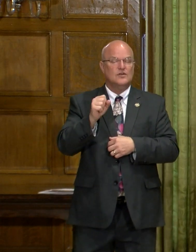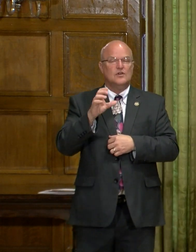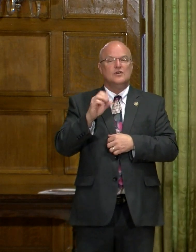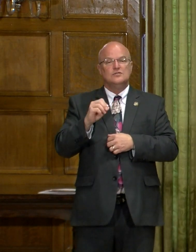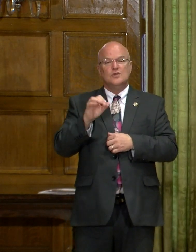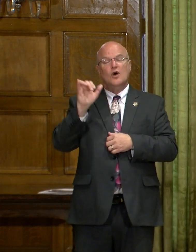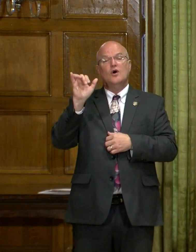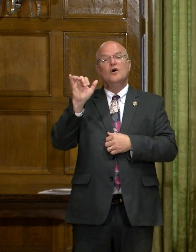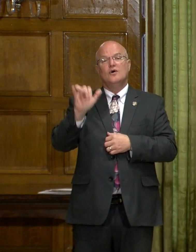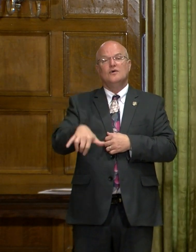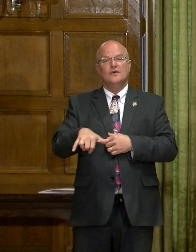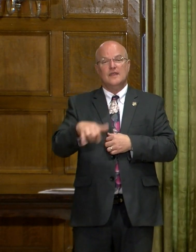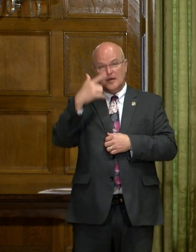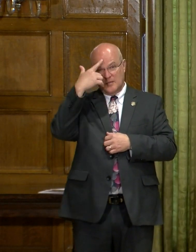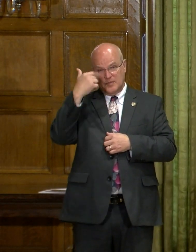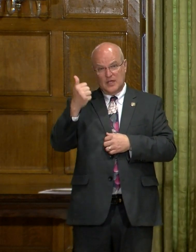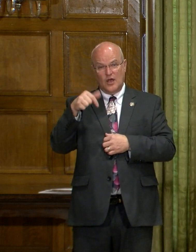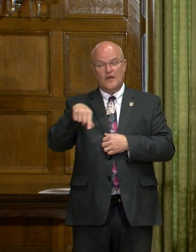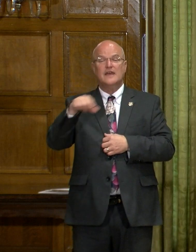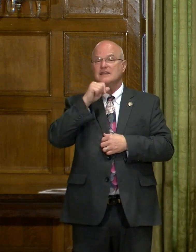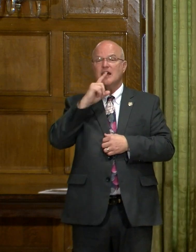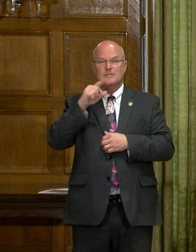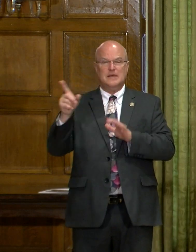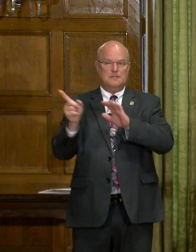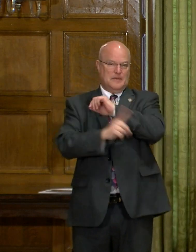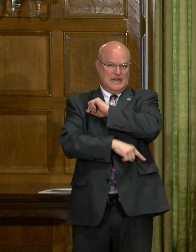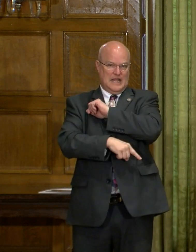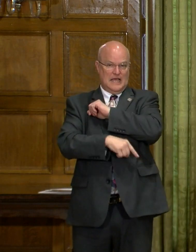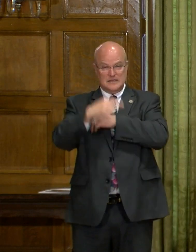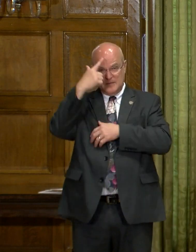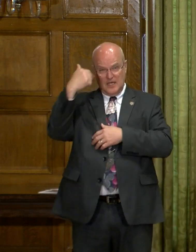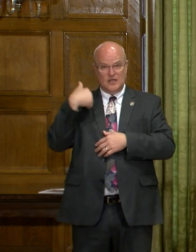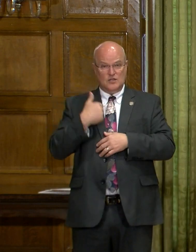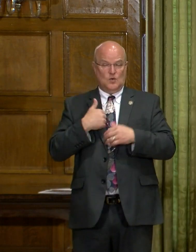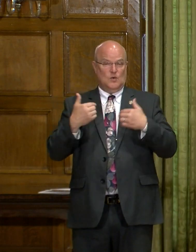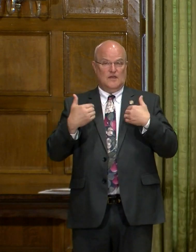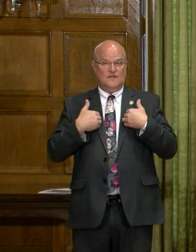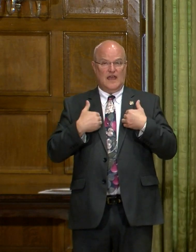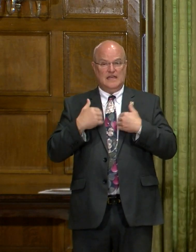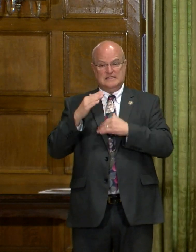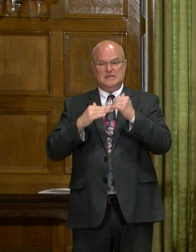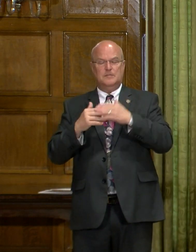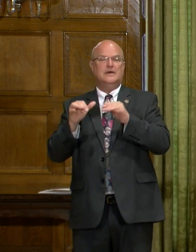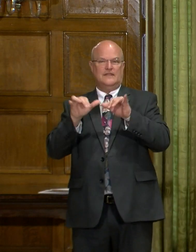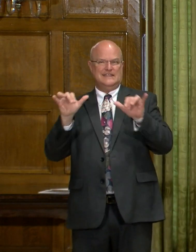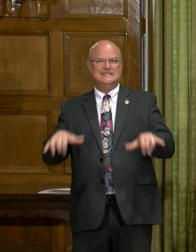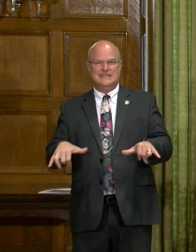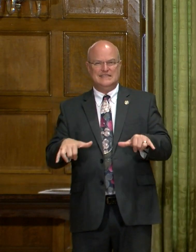So that's because they should not be penalized, because we've had to